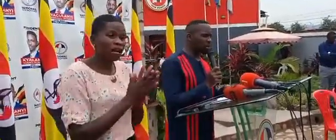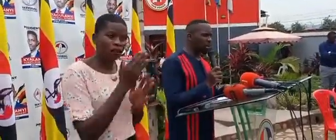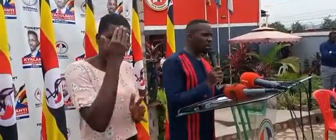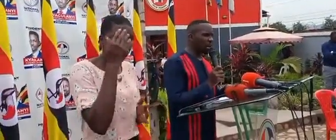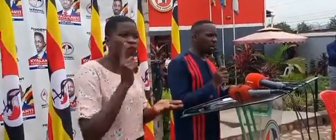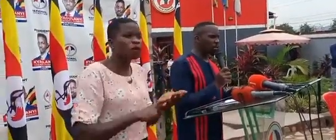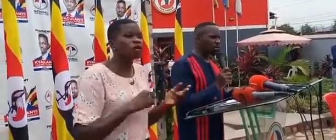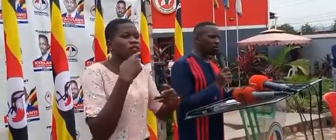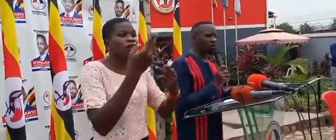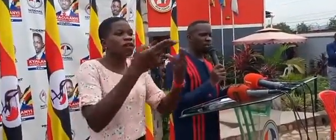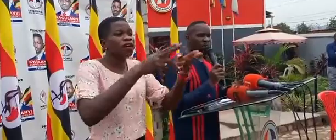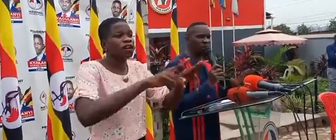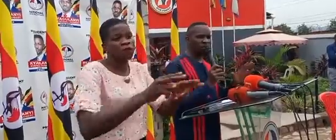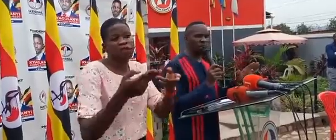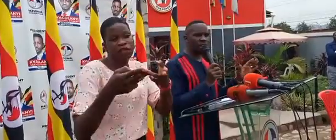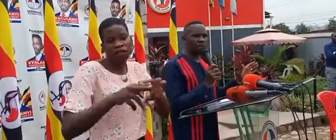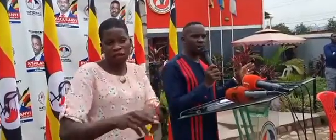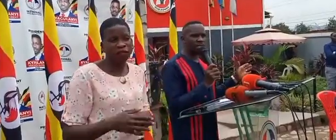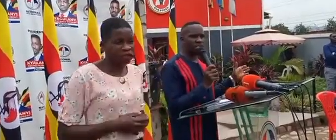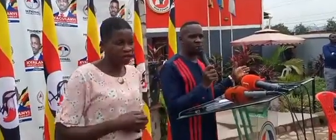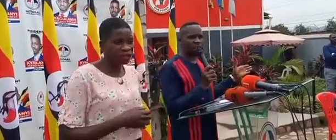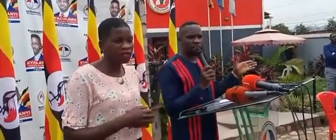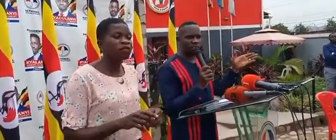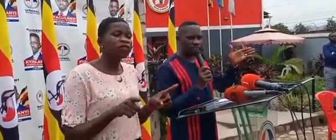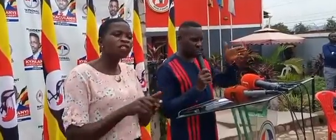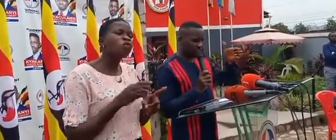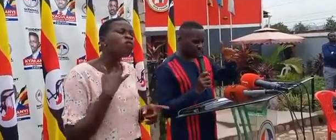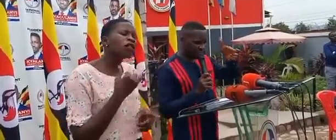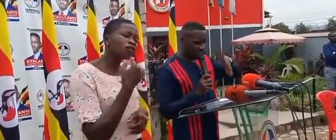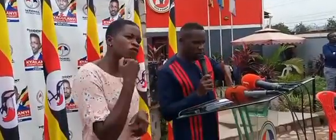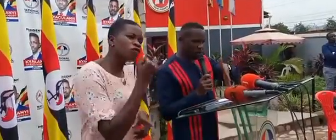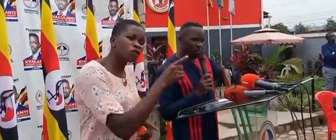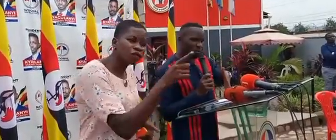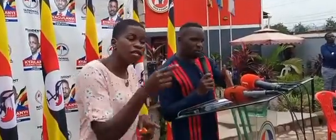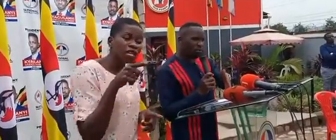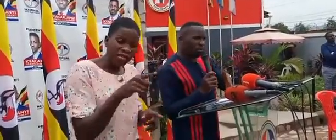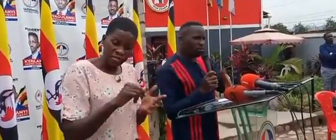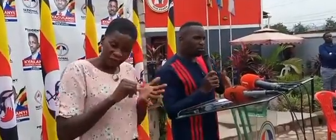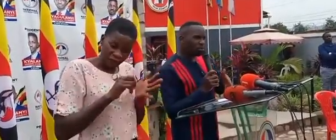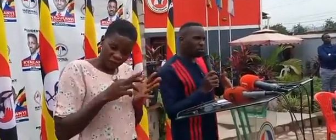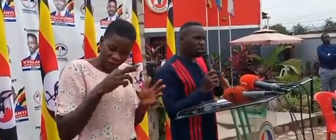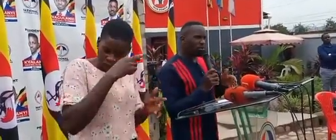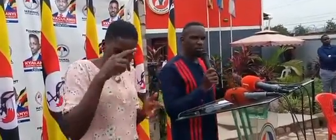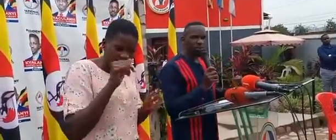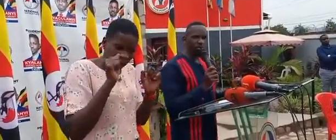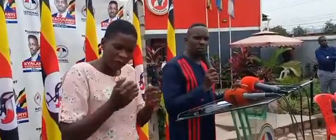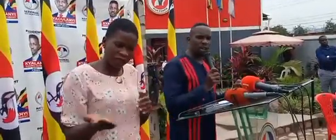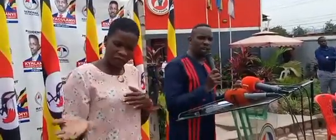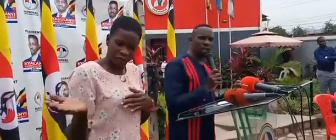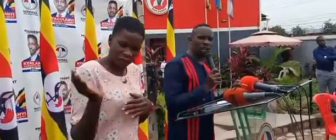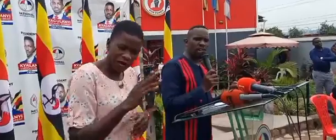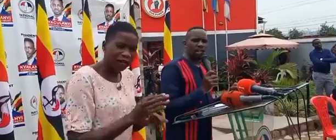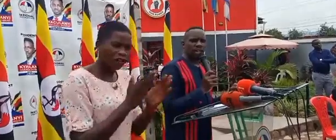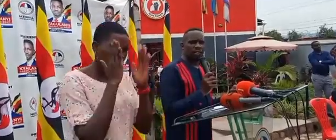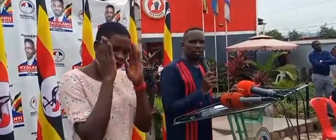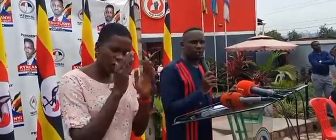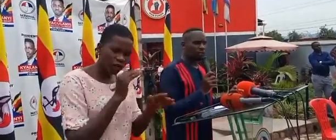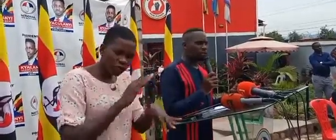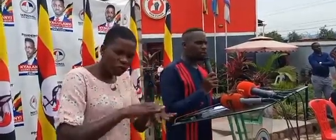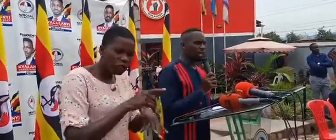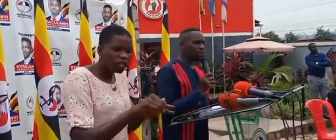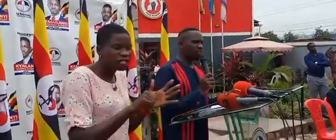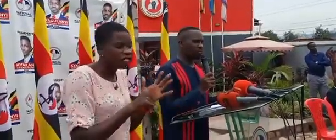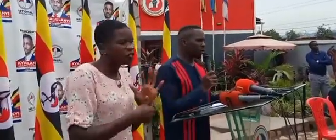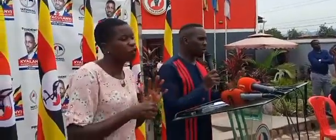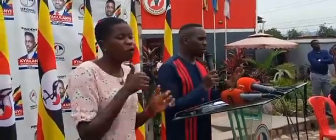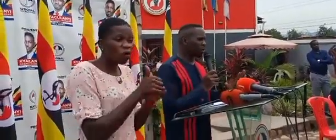maso. Chimfamula watapne tuwa gamanti, tuwa kala songeno, tukumeo, songeno, sema songa.